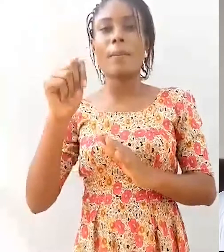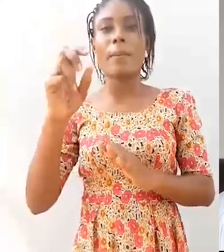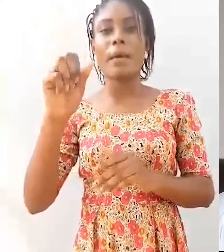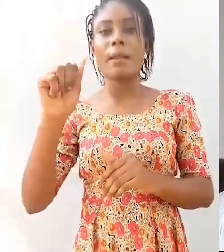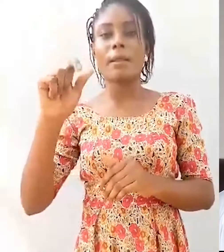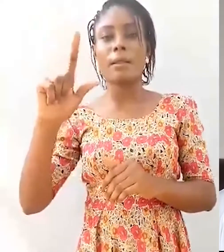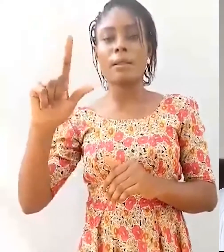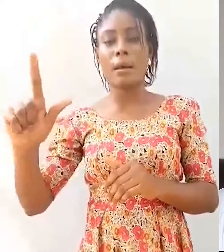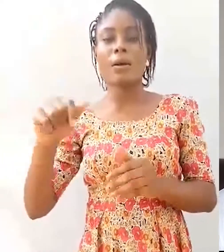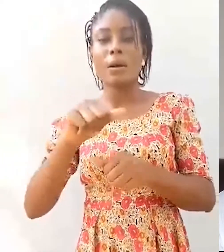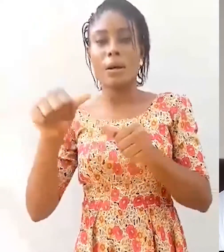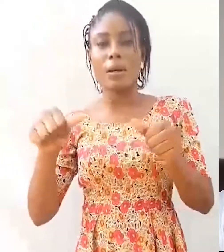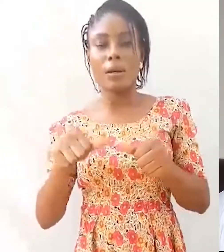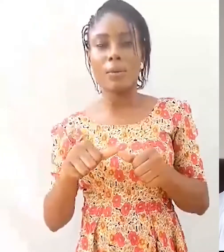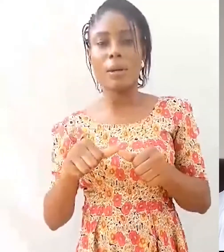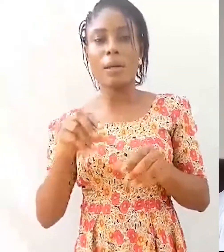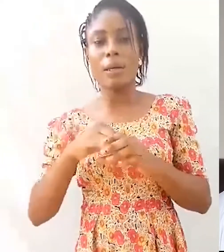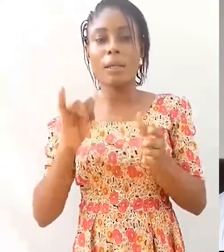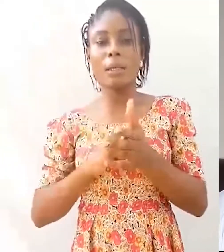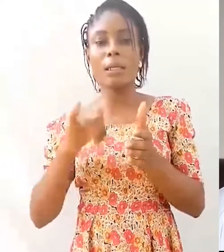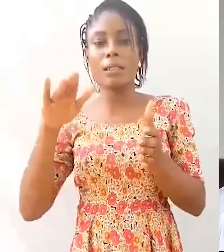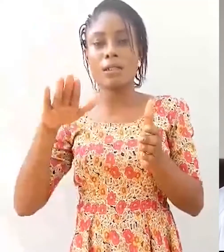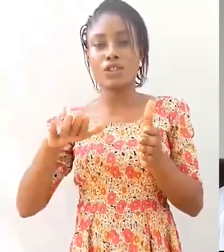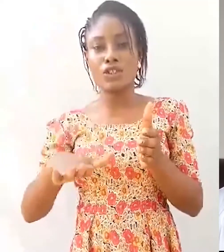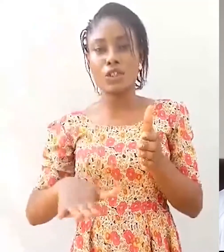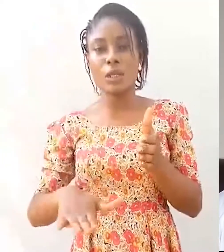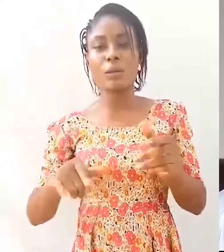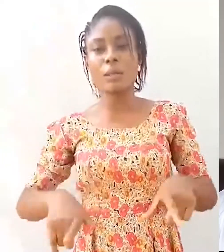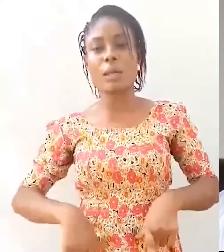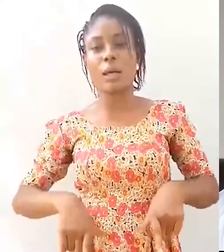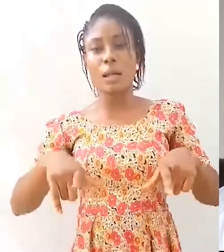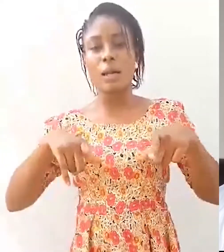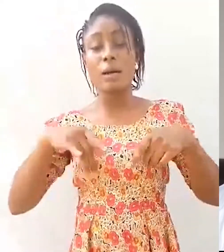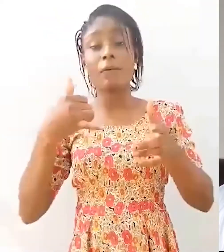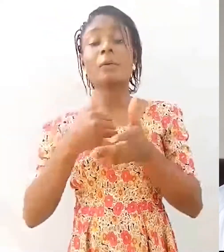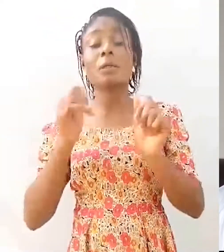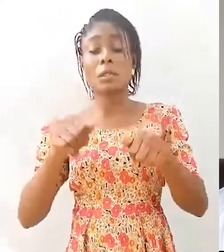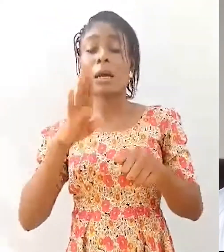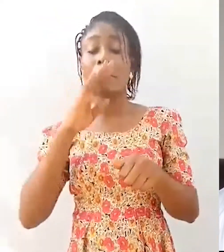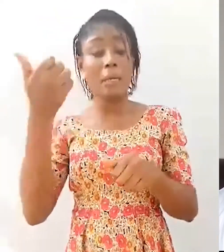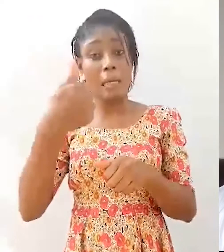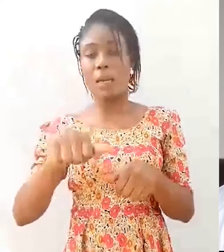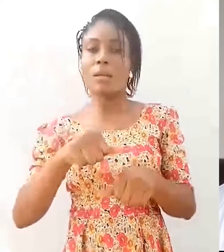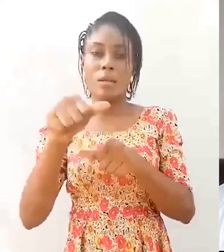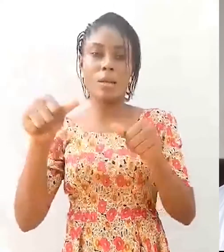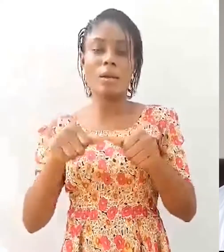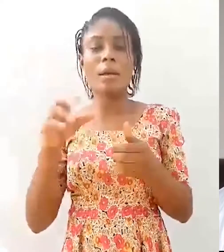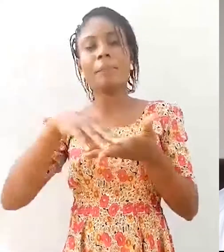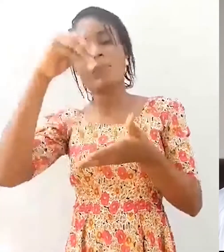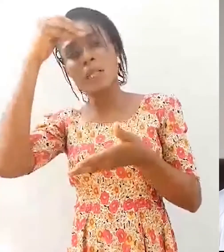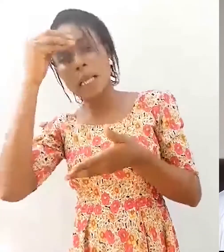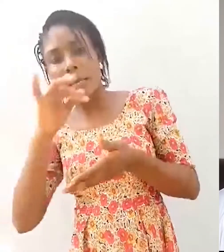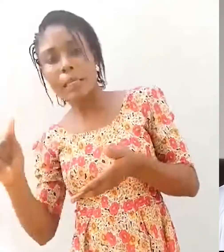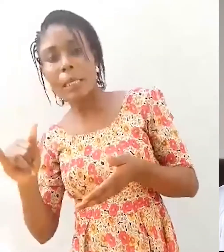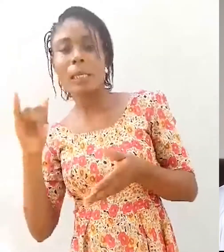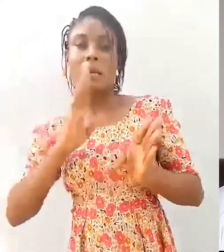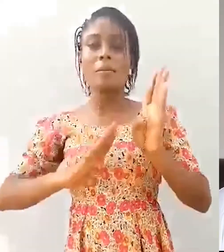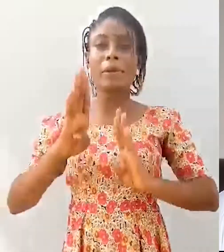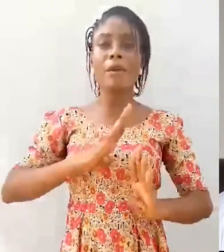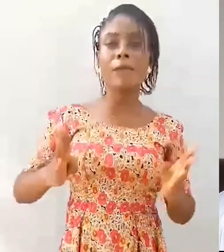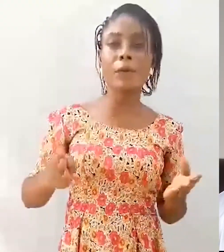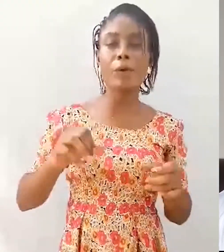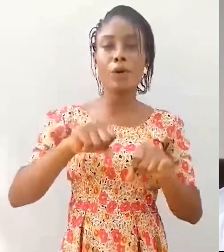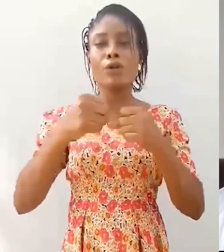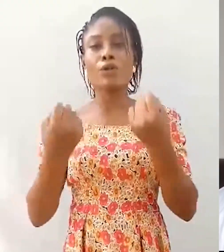of that child's life. It can be any aspect: learning, behavioral, social emotional